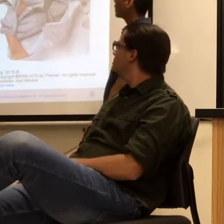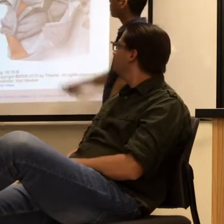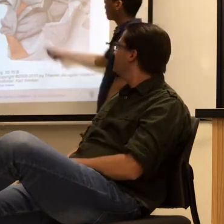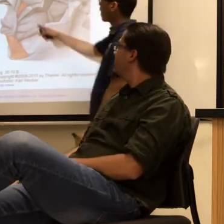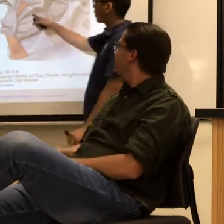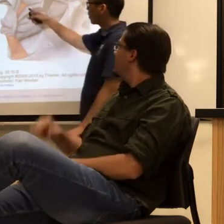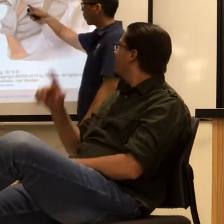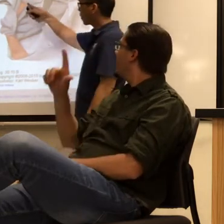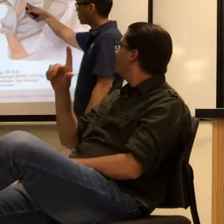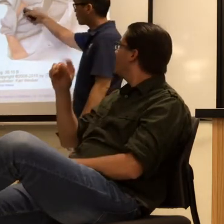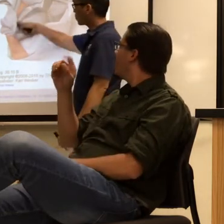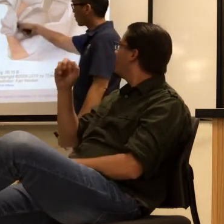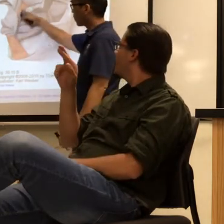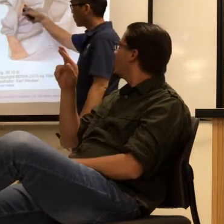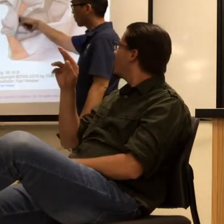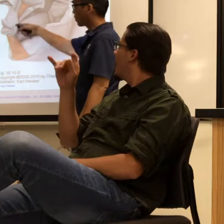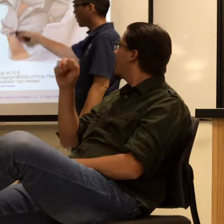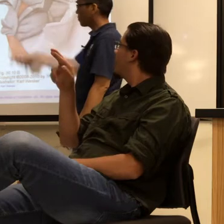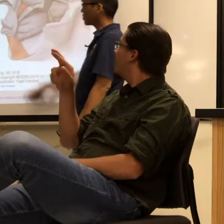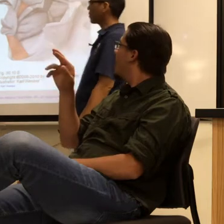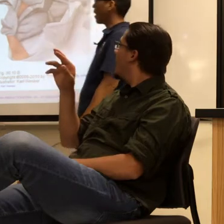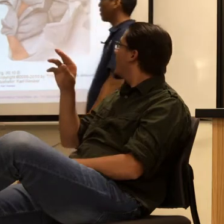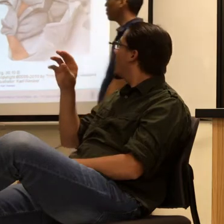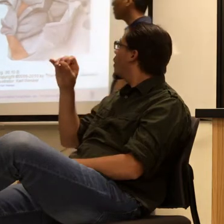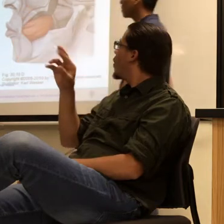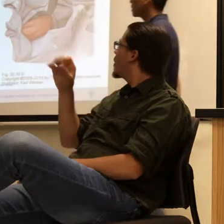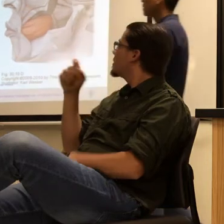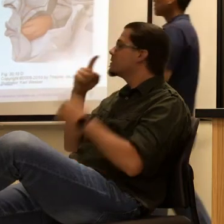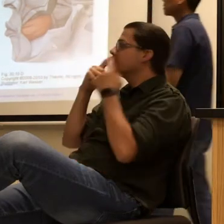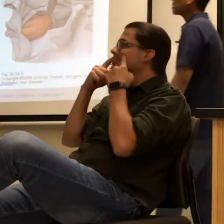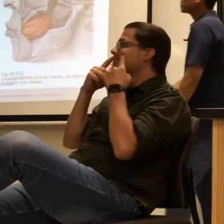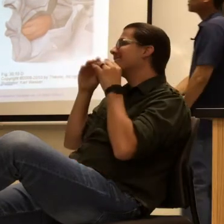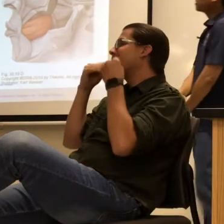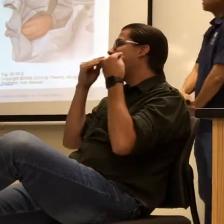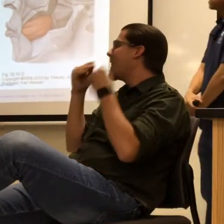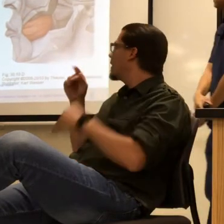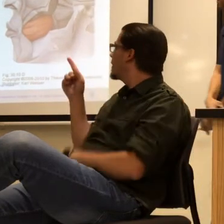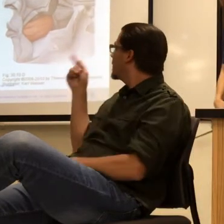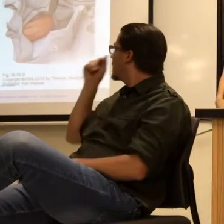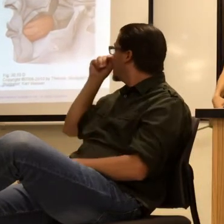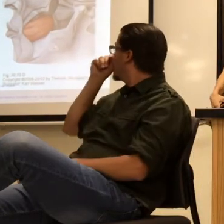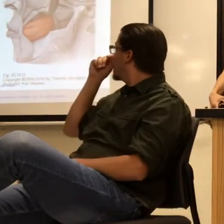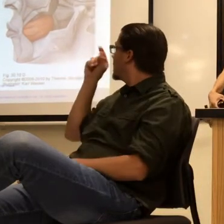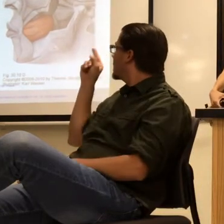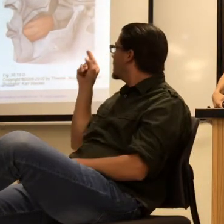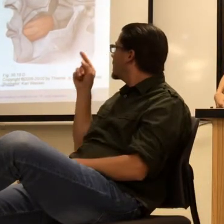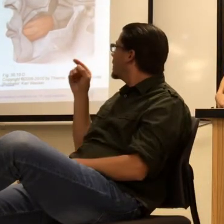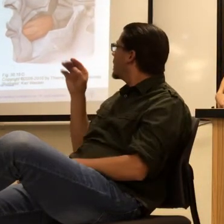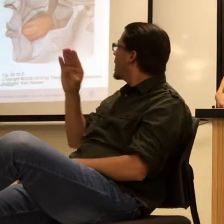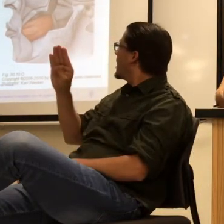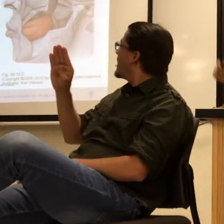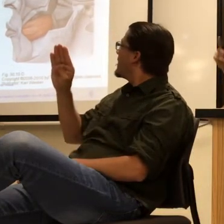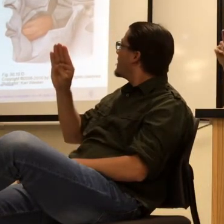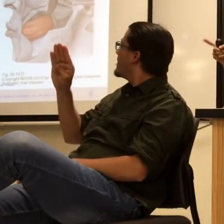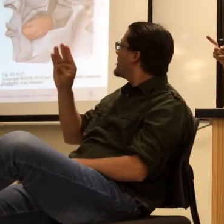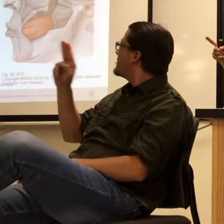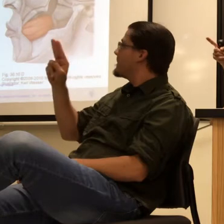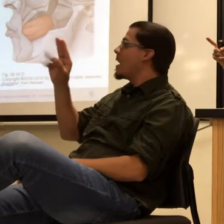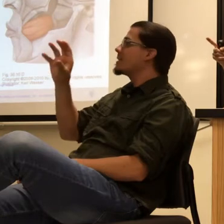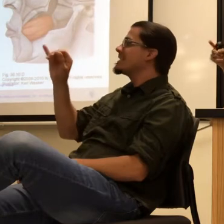Levator anguli oris, this one up here. I'll smile. This is a buccinator.